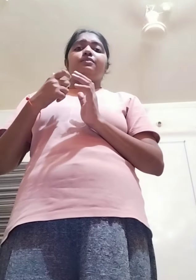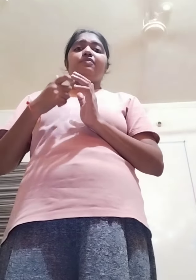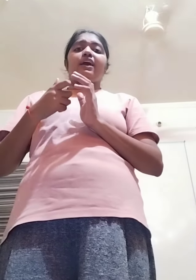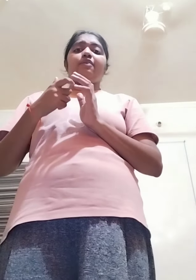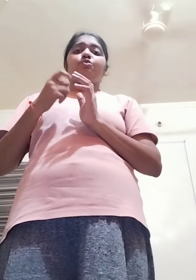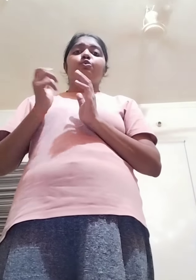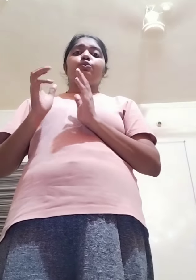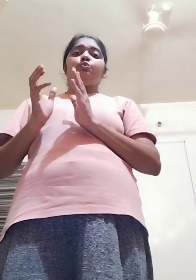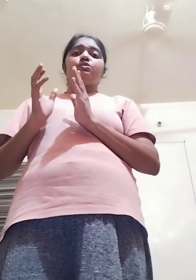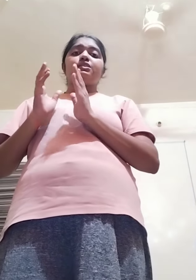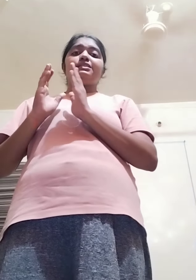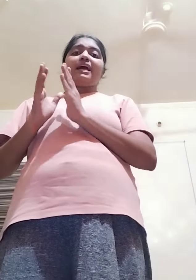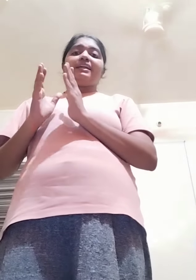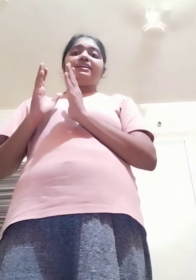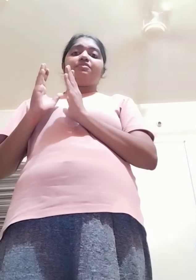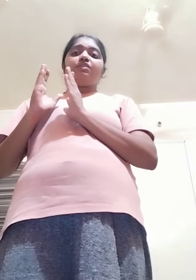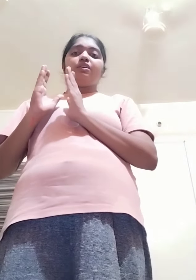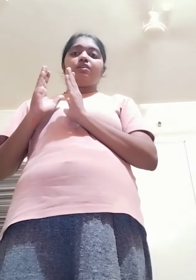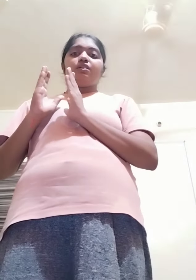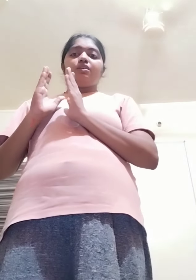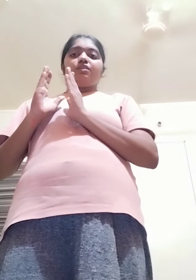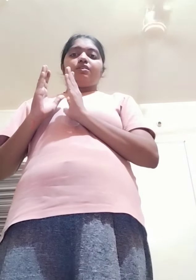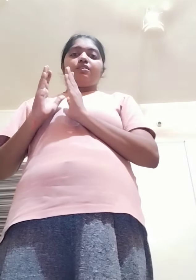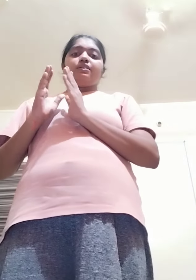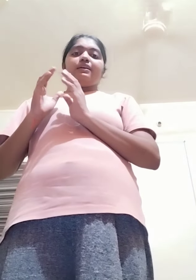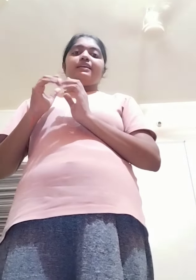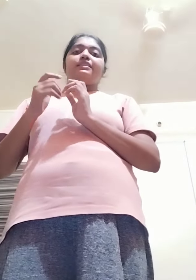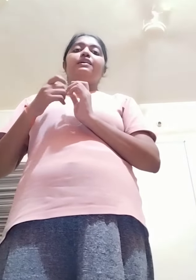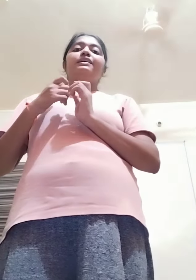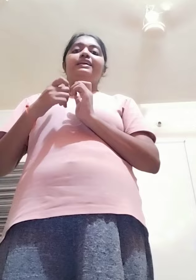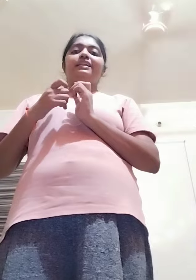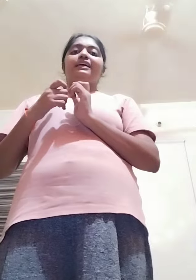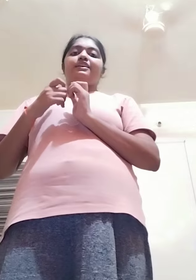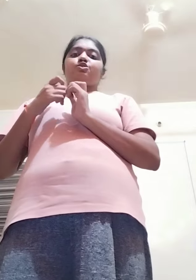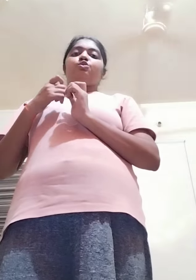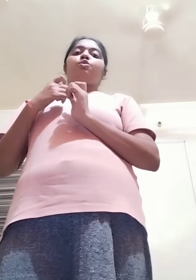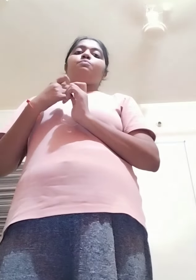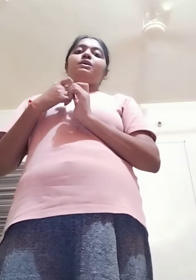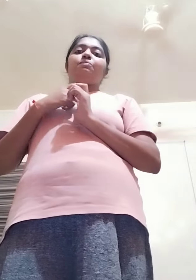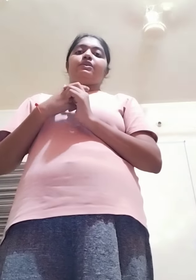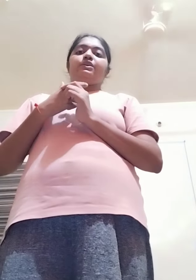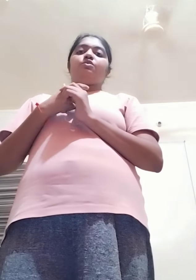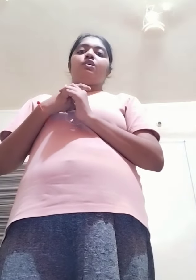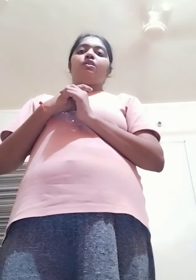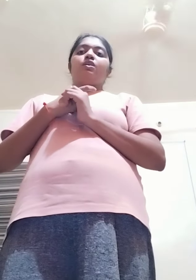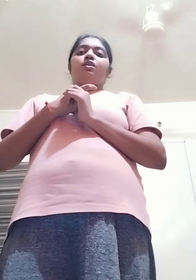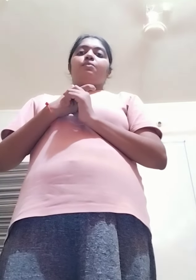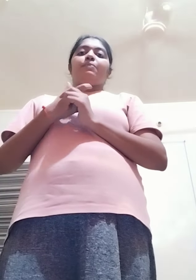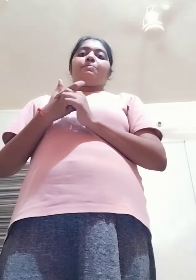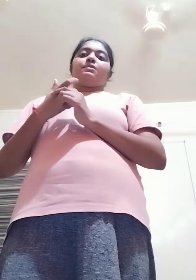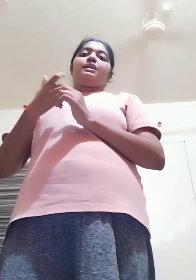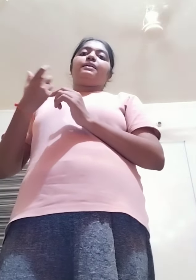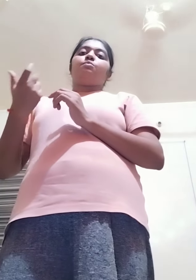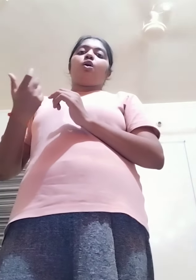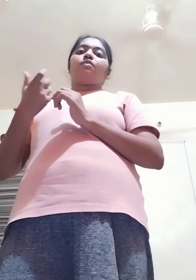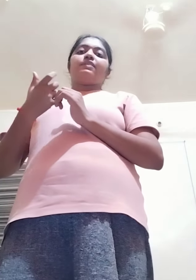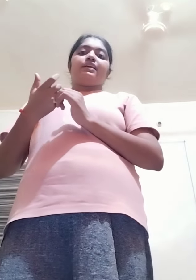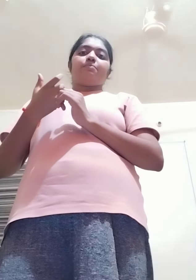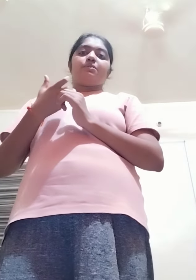we have to use the static word in the declaration of that particular member, like block, variable,